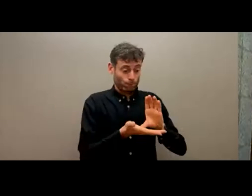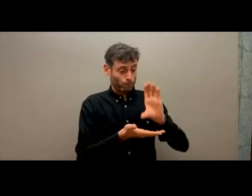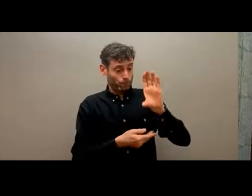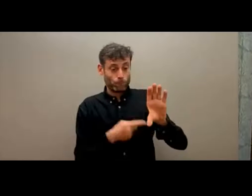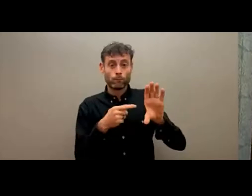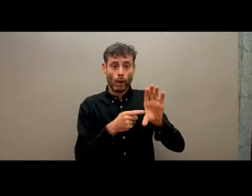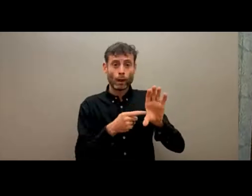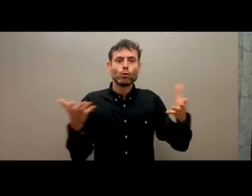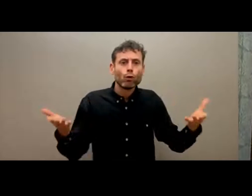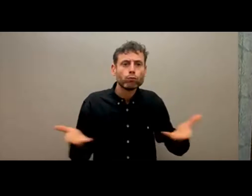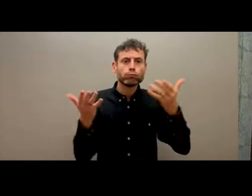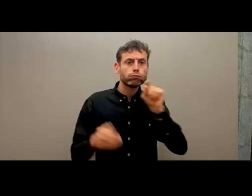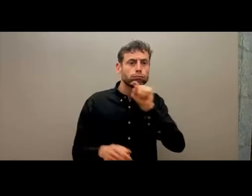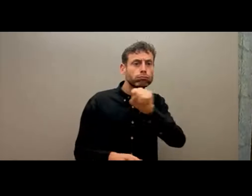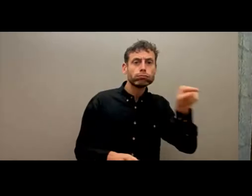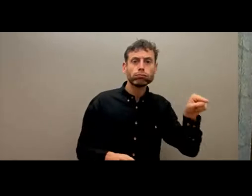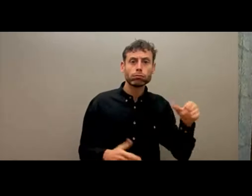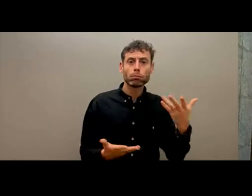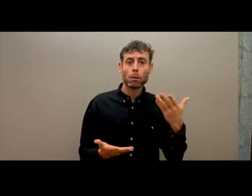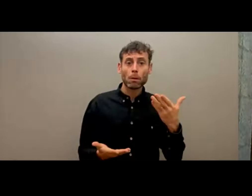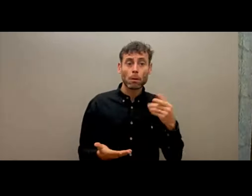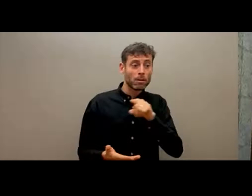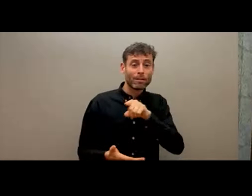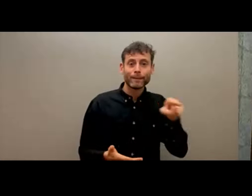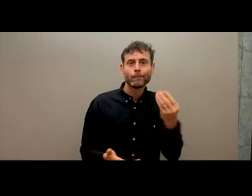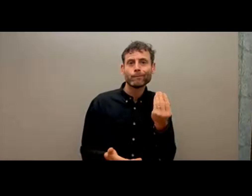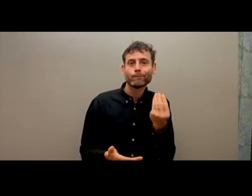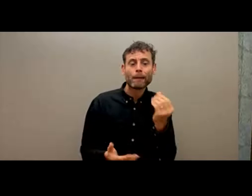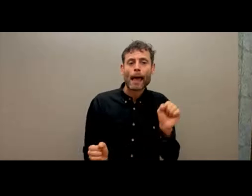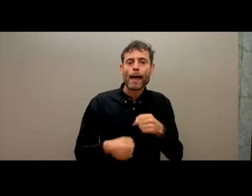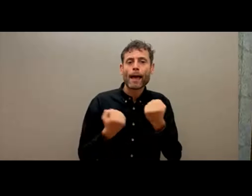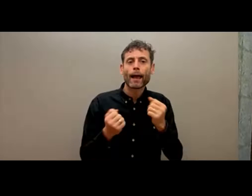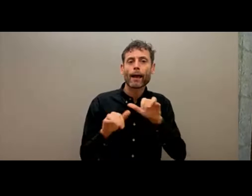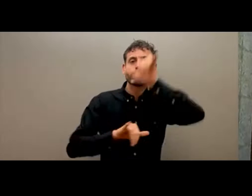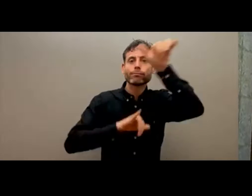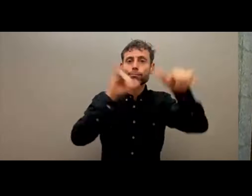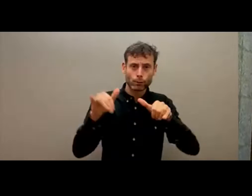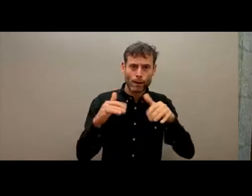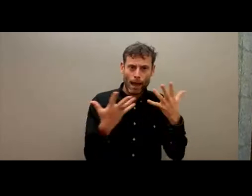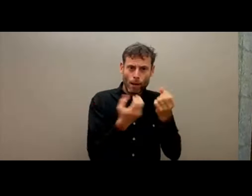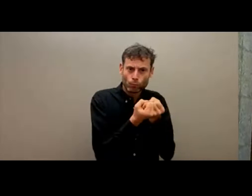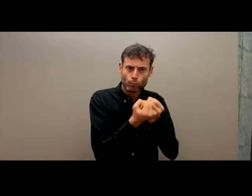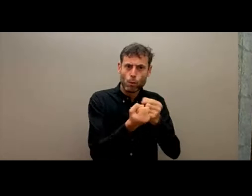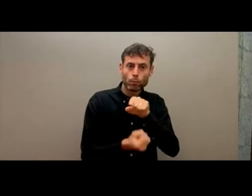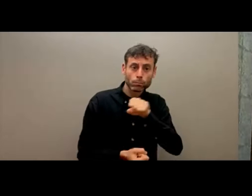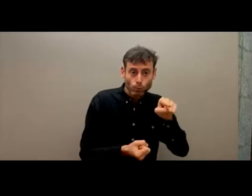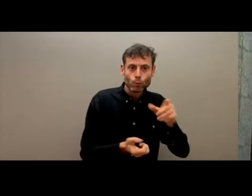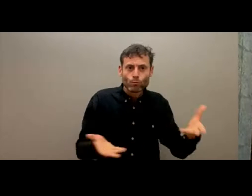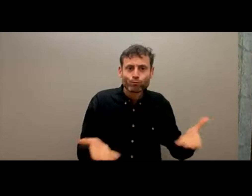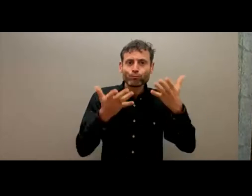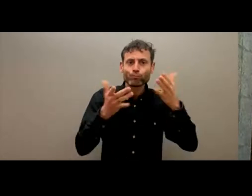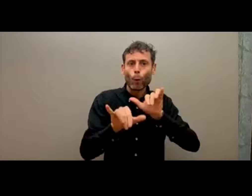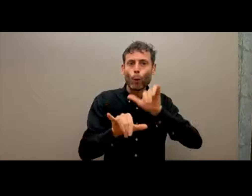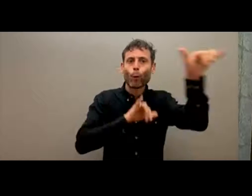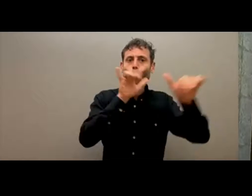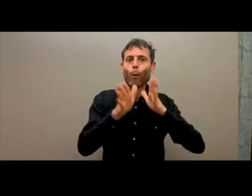people who are would be normally excluded from these opportunities. And again, it'll be great to hear one of the examples in